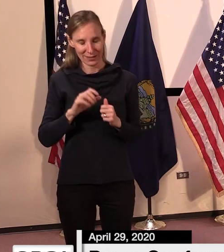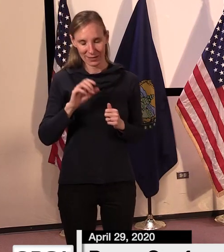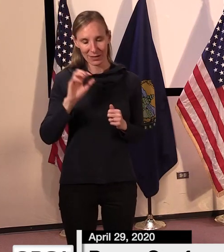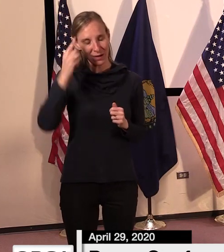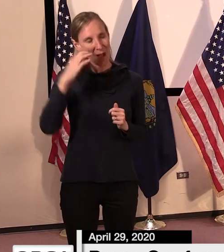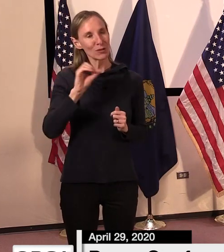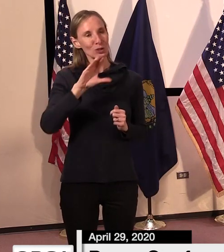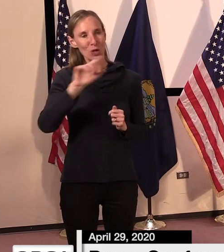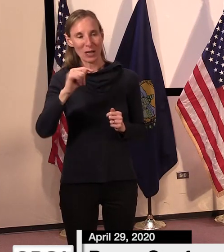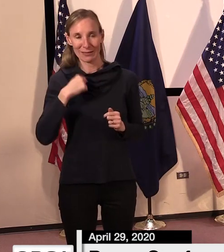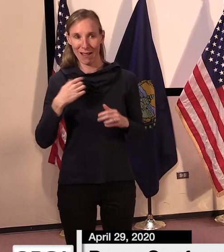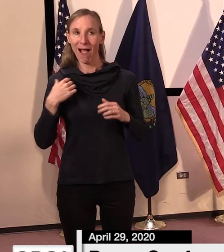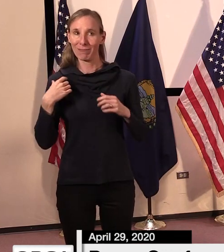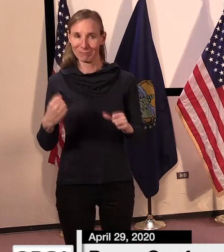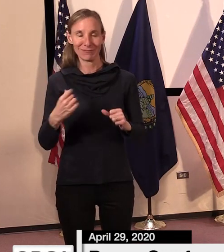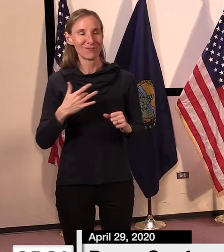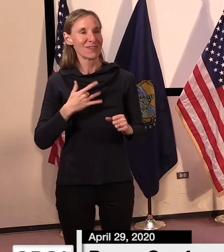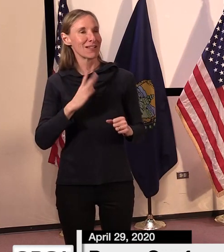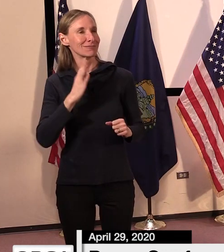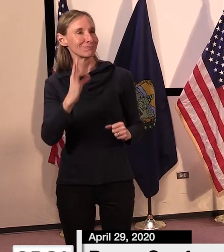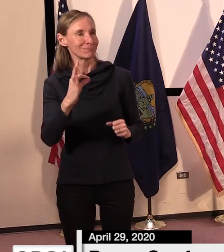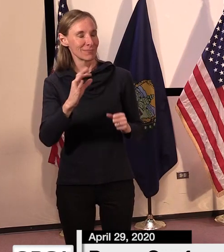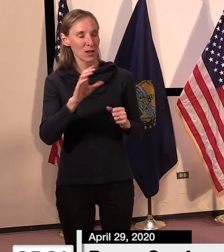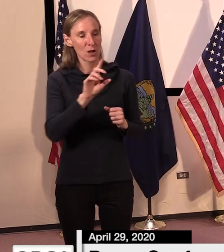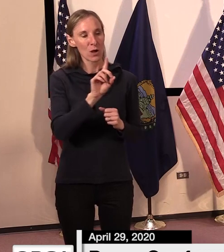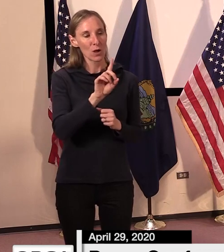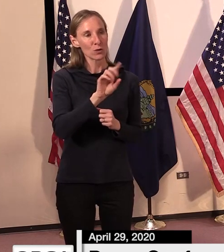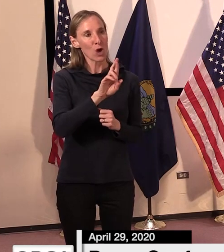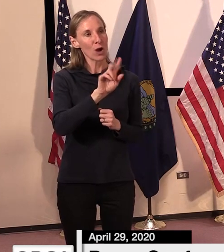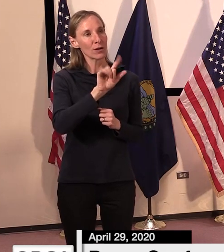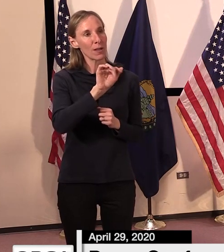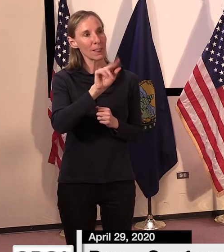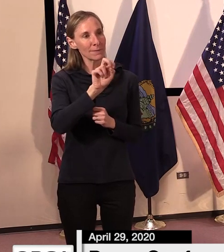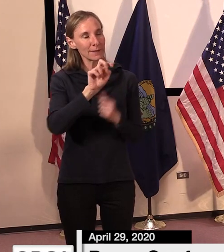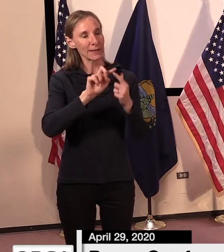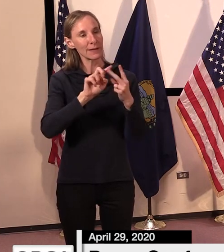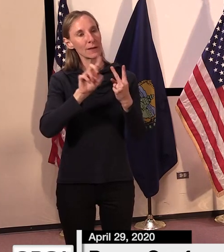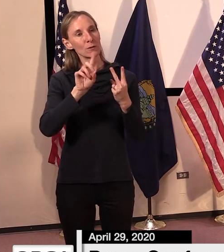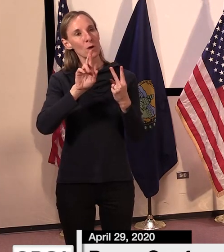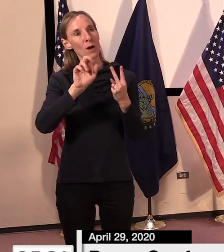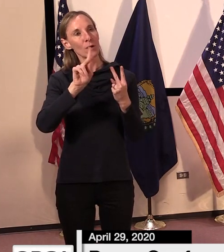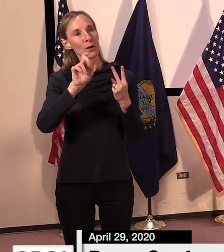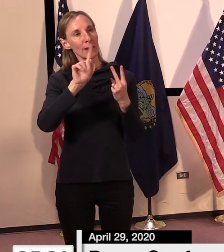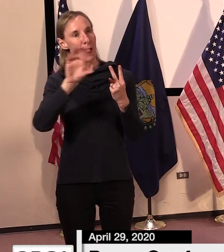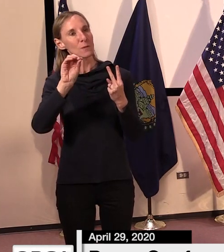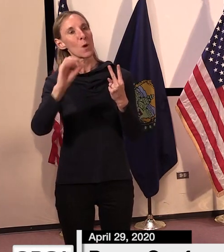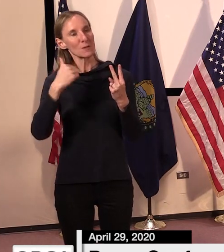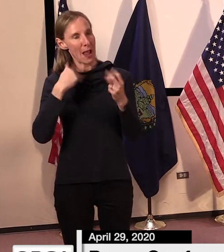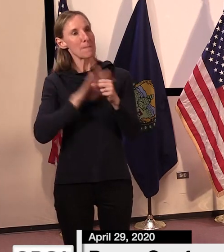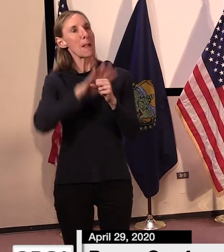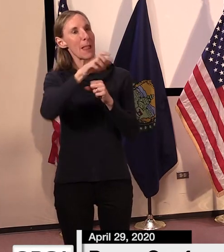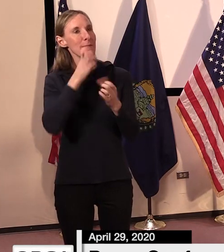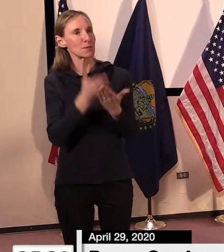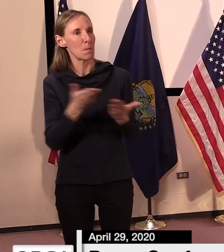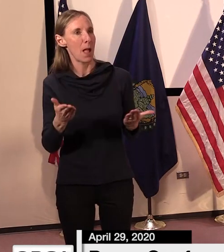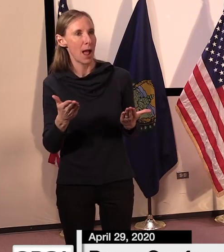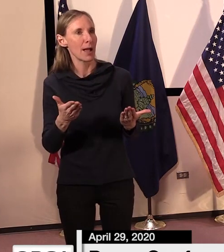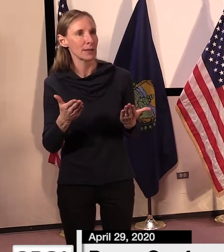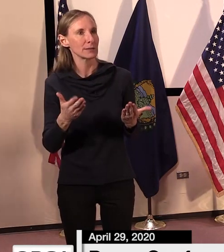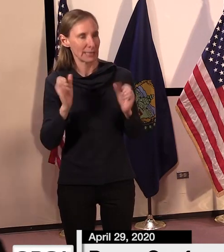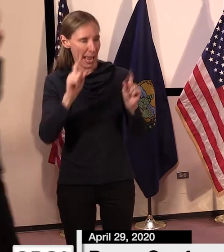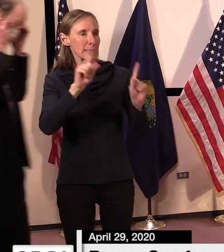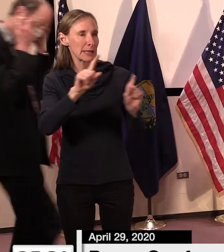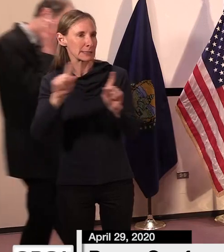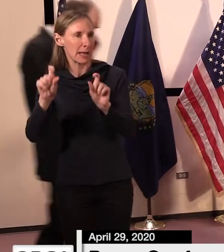Kelso have said that we have the supplies necessary to do this. So I rely on the experts for that. And I'll let Dr. Levine answer the